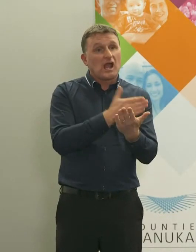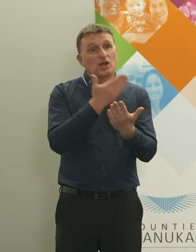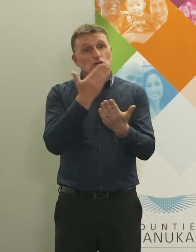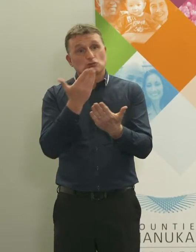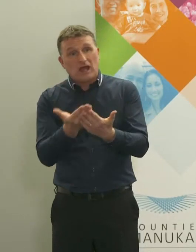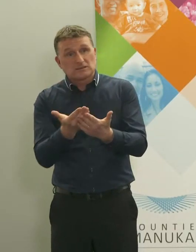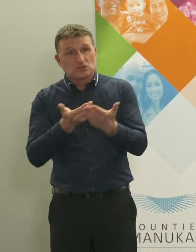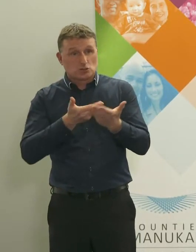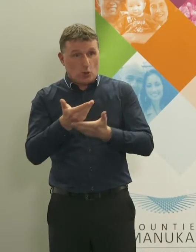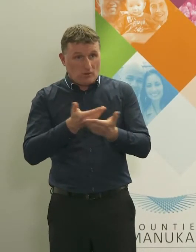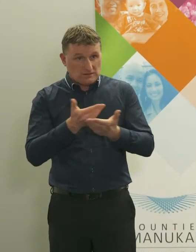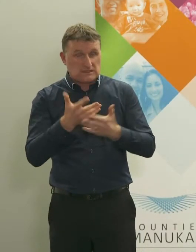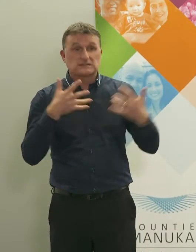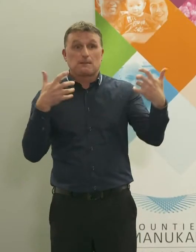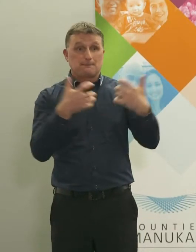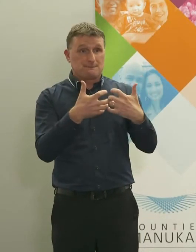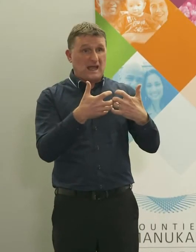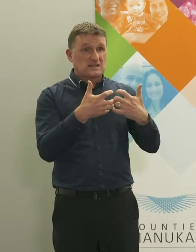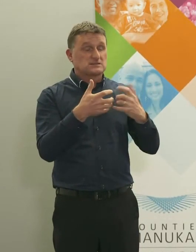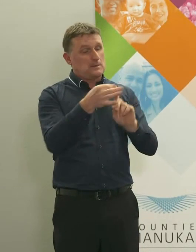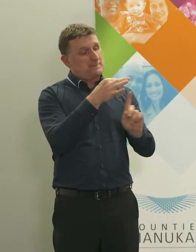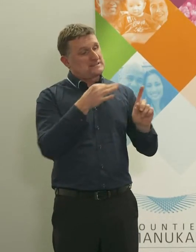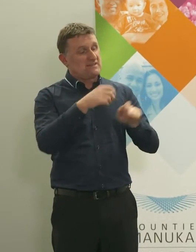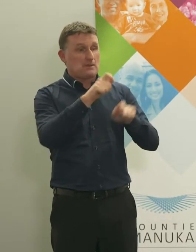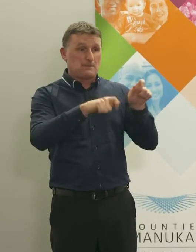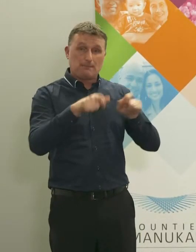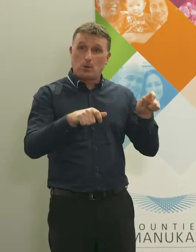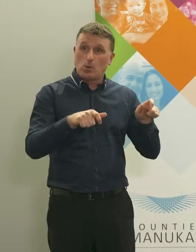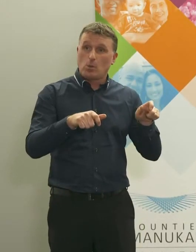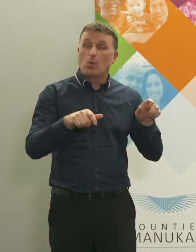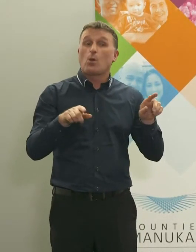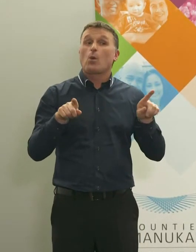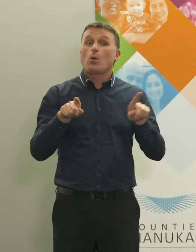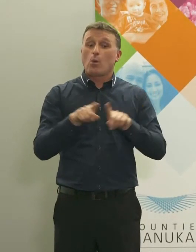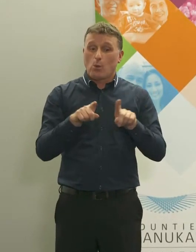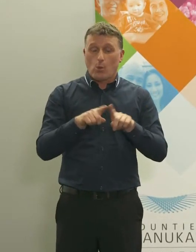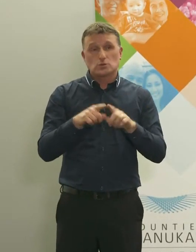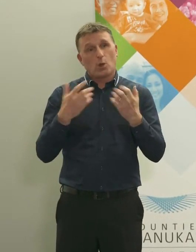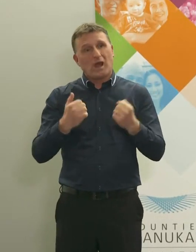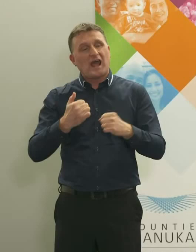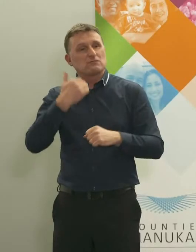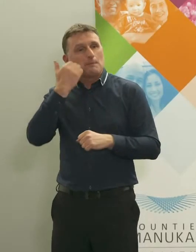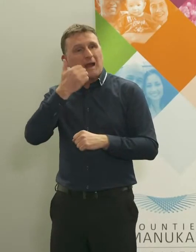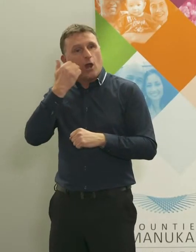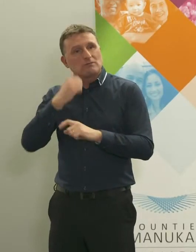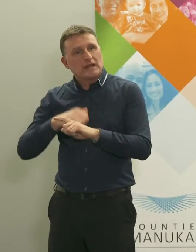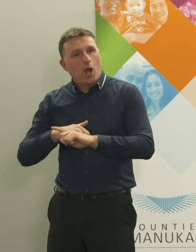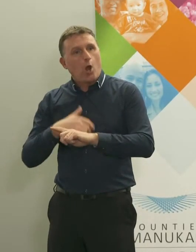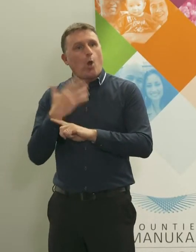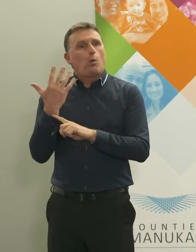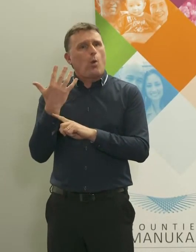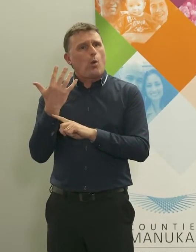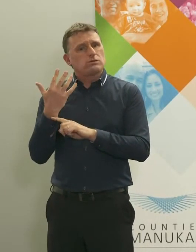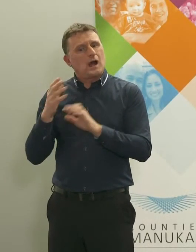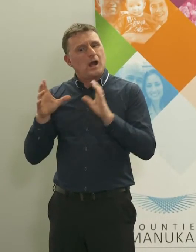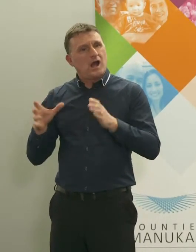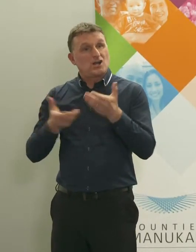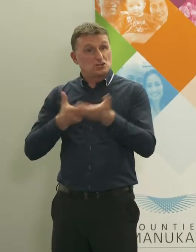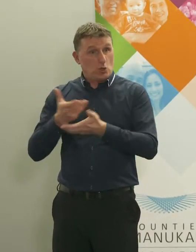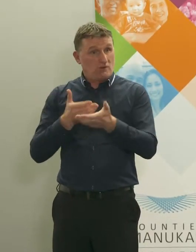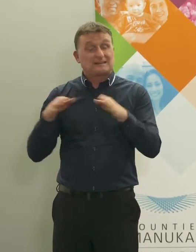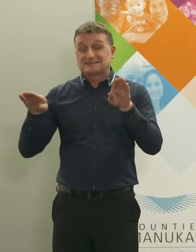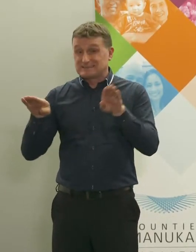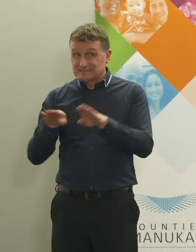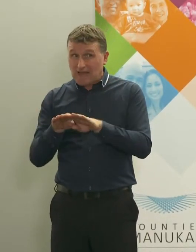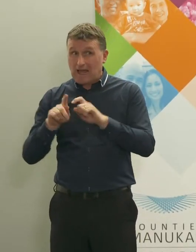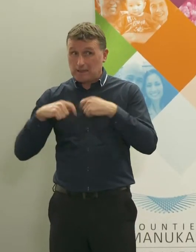for Pacific peoples. Likewise, we've established a Paiora Māori approach which has the same